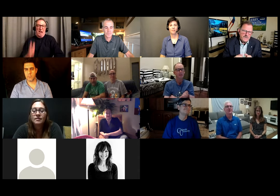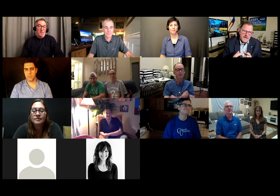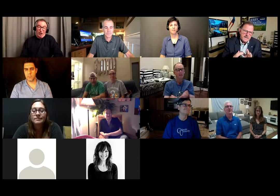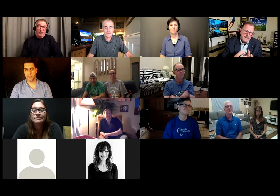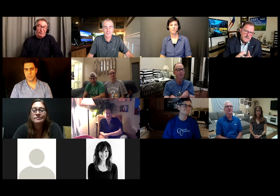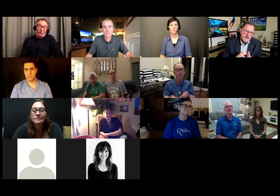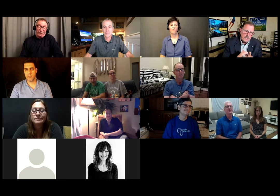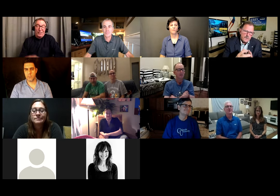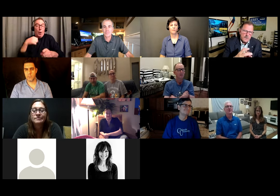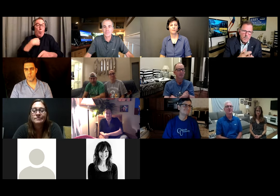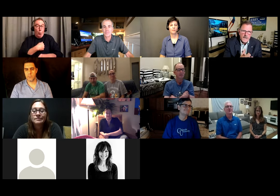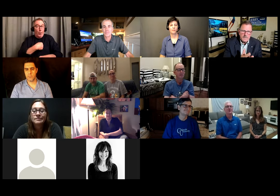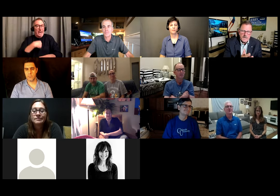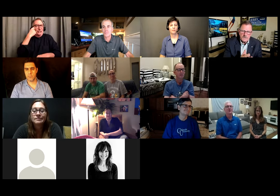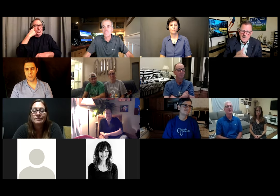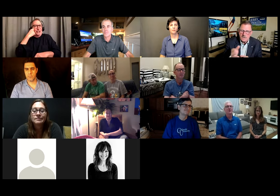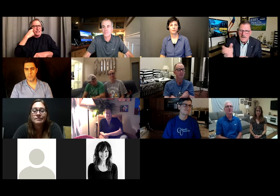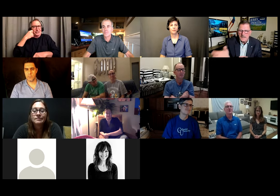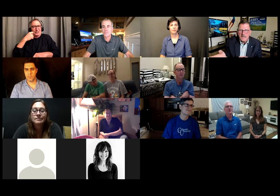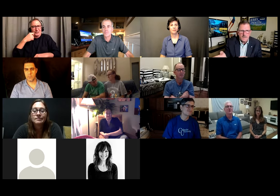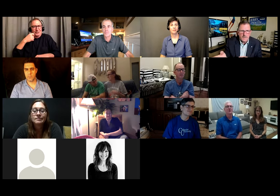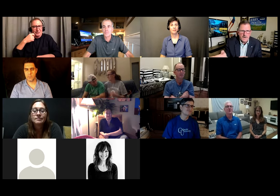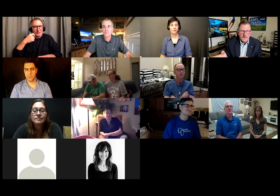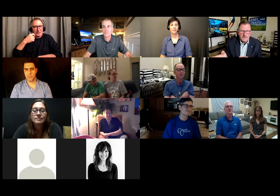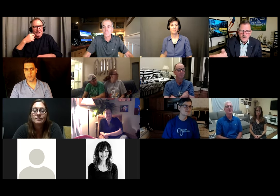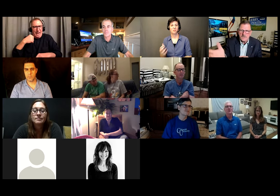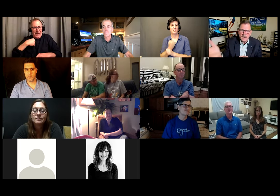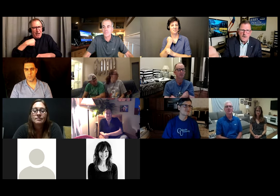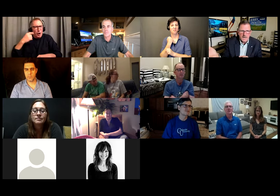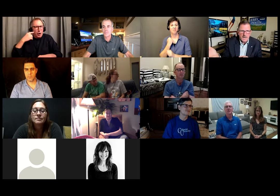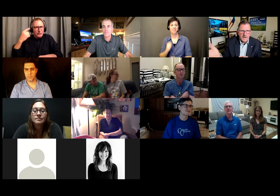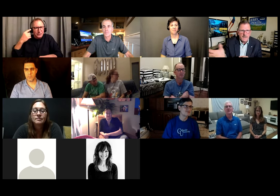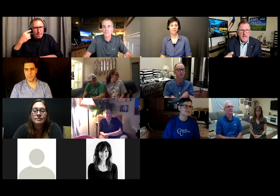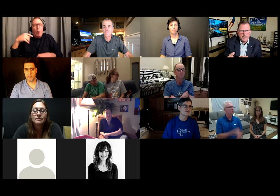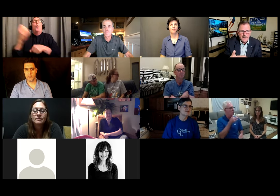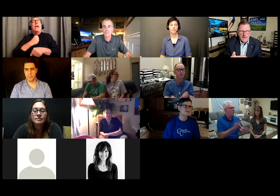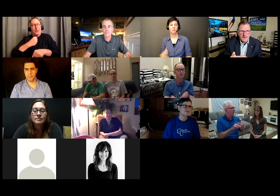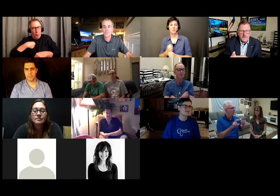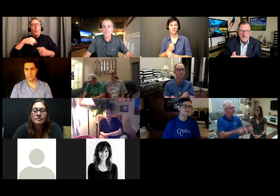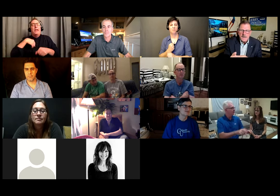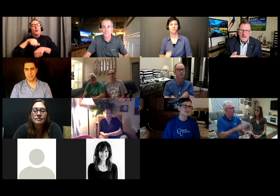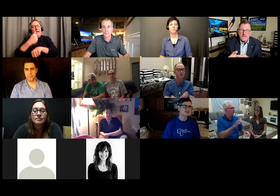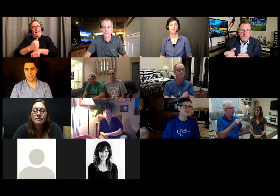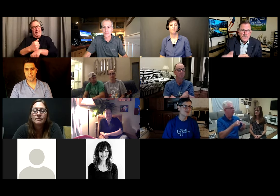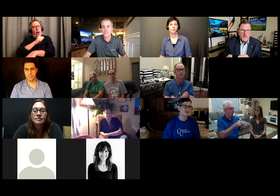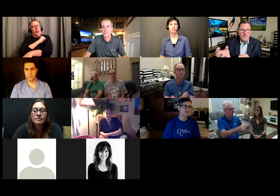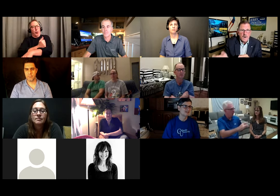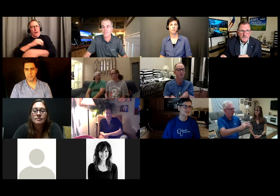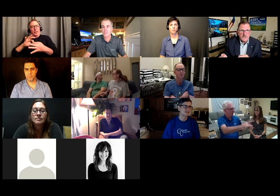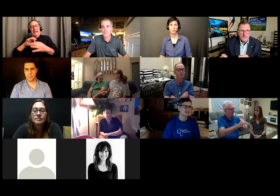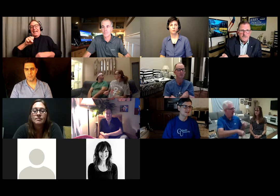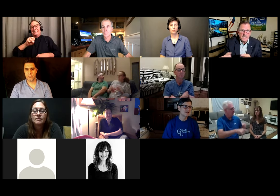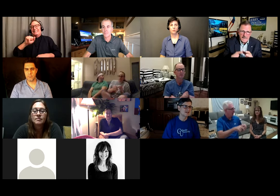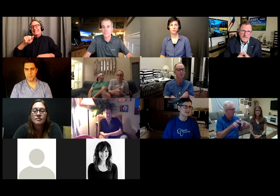we just had a real win because we created the authority with San Joaquin County and Alameda County to build a